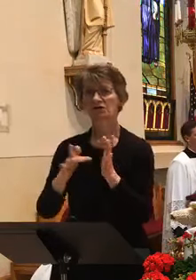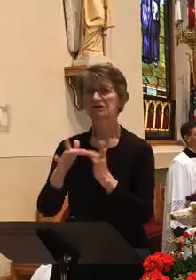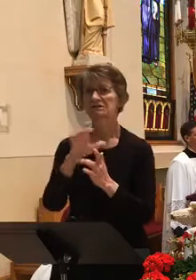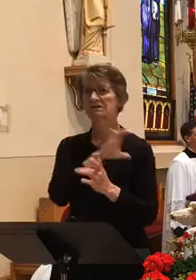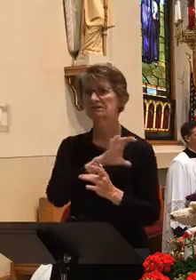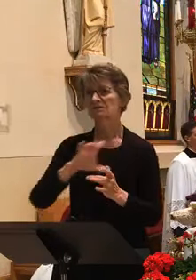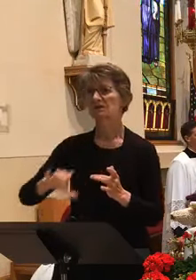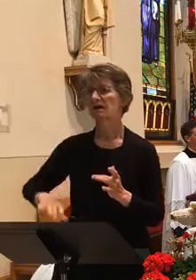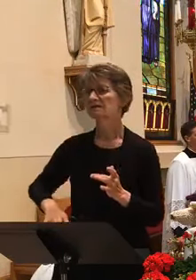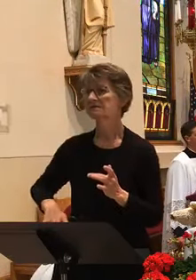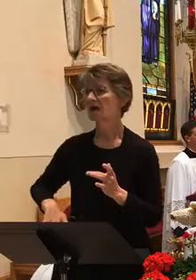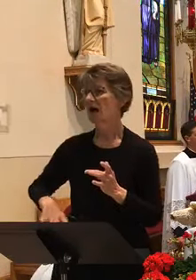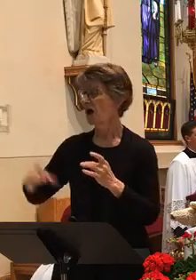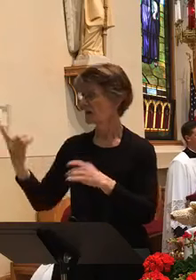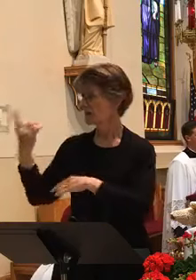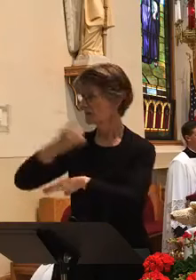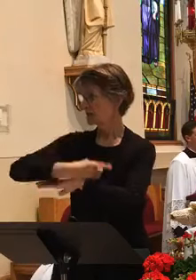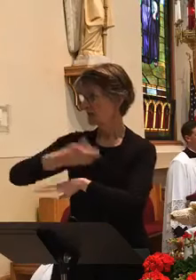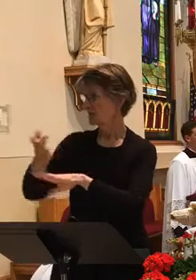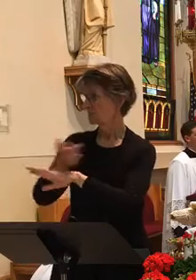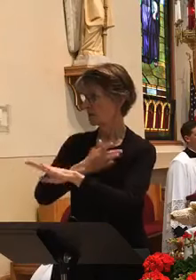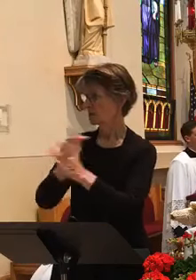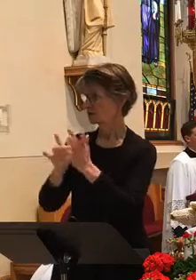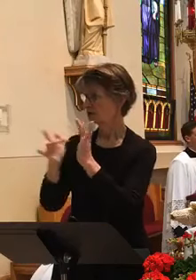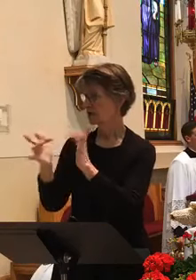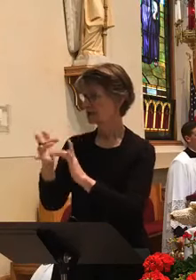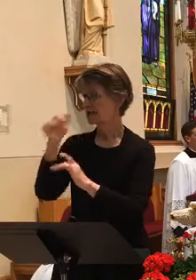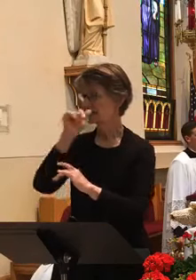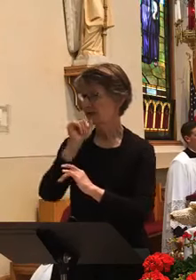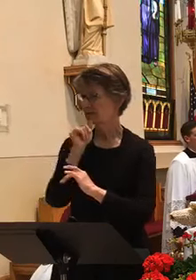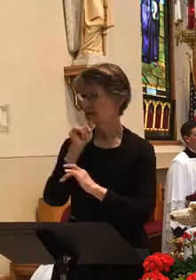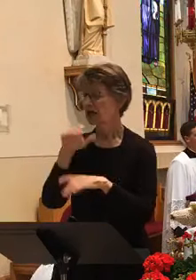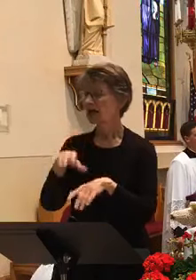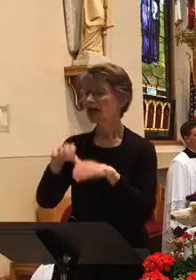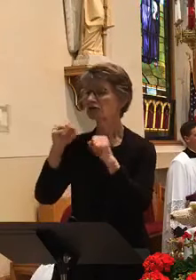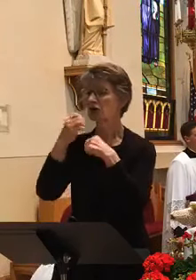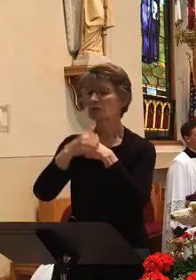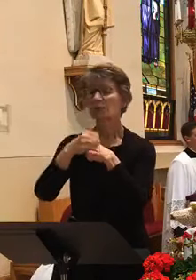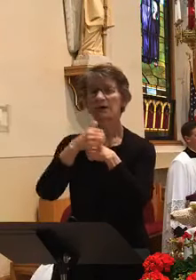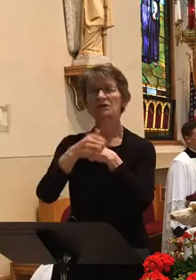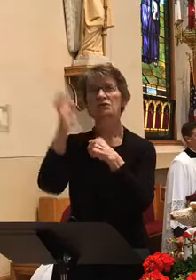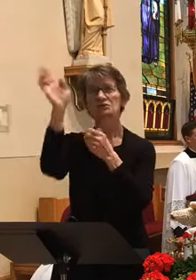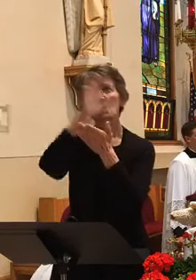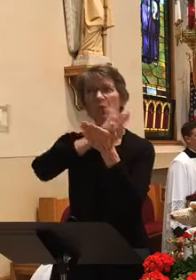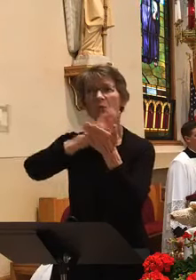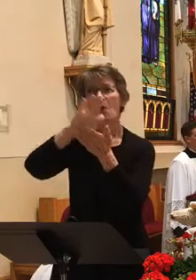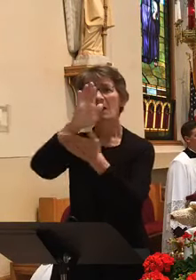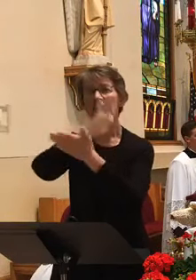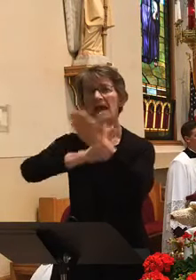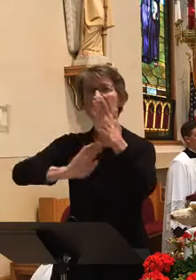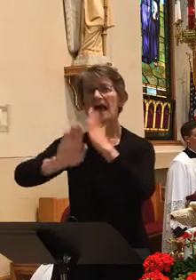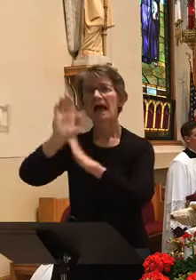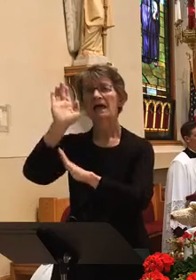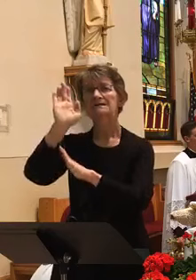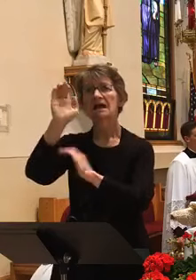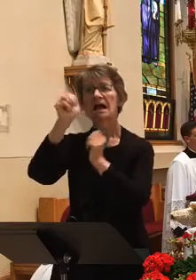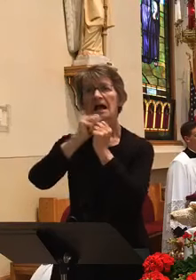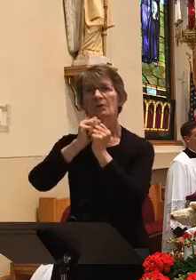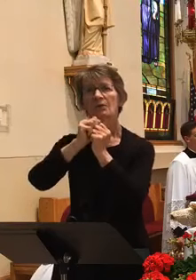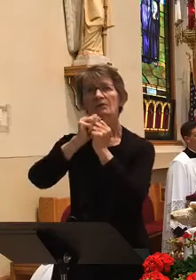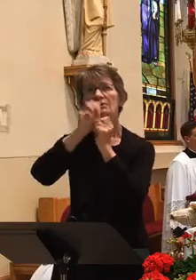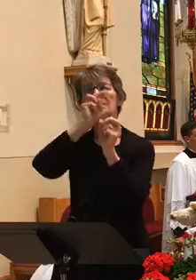Christ. On the day before he was to suffer, he took bread in his holy and venerable hands, and with